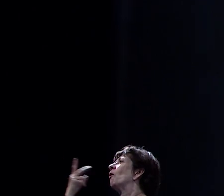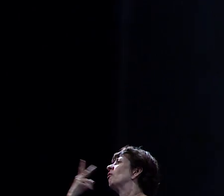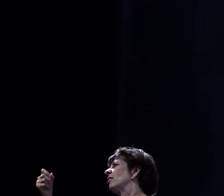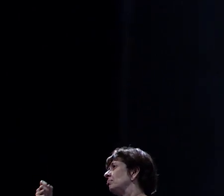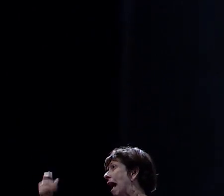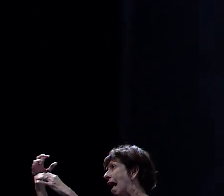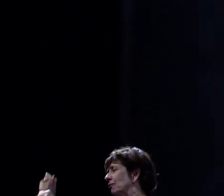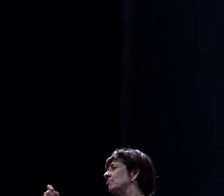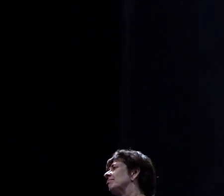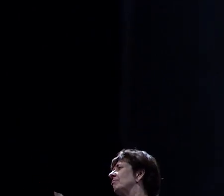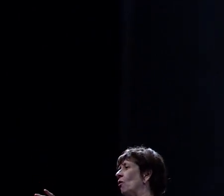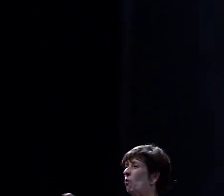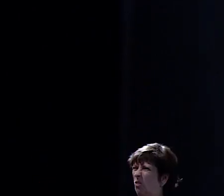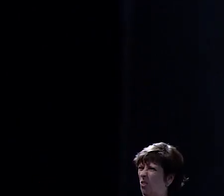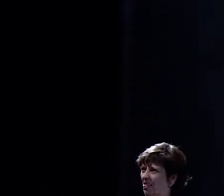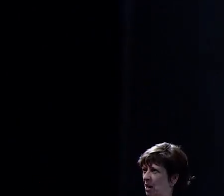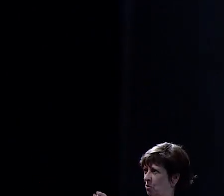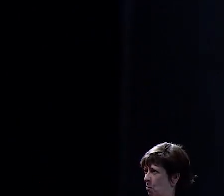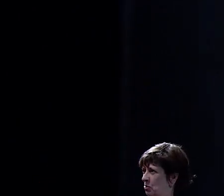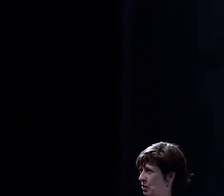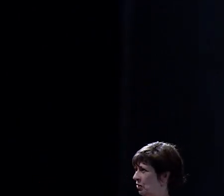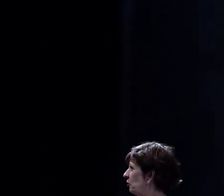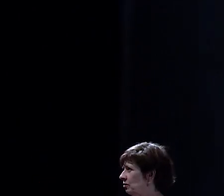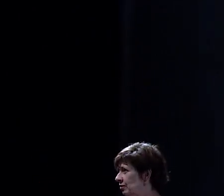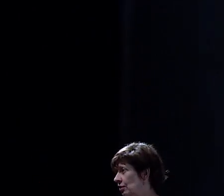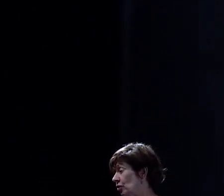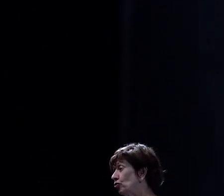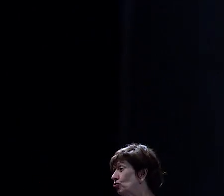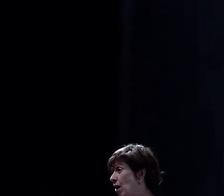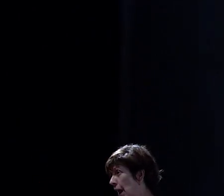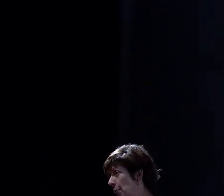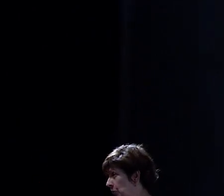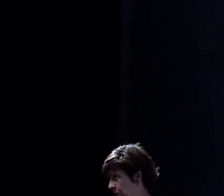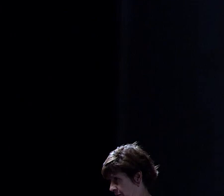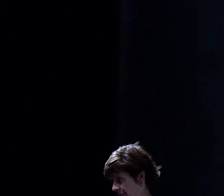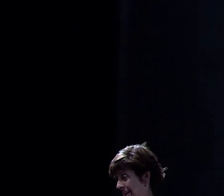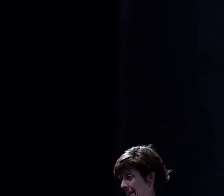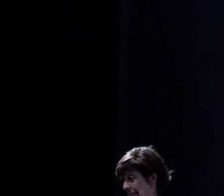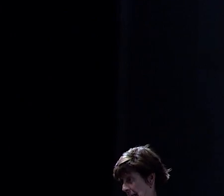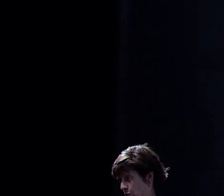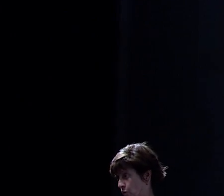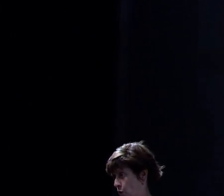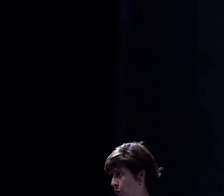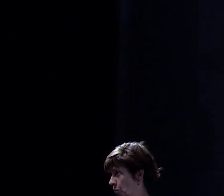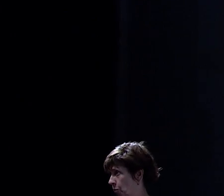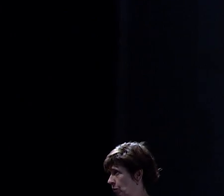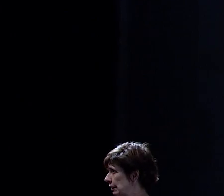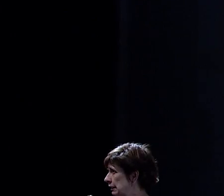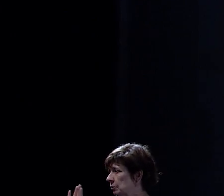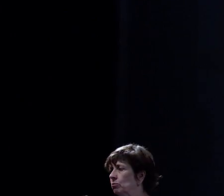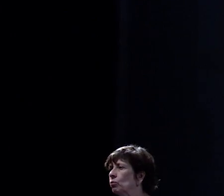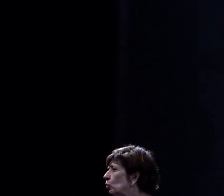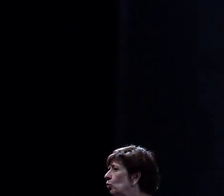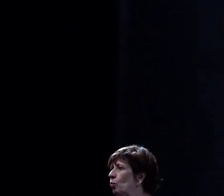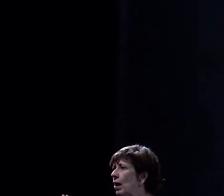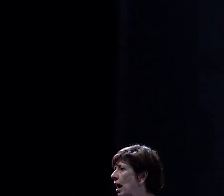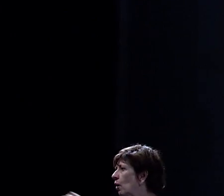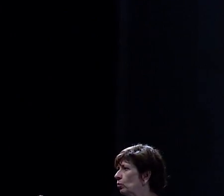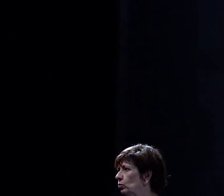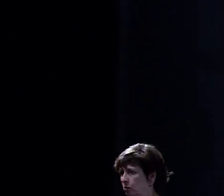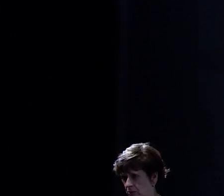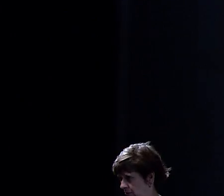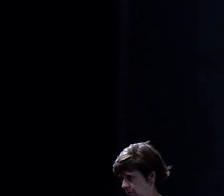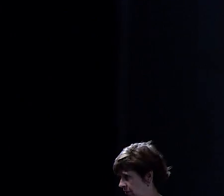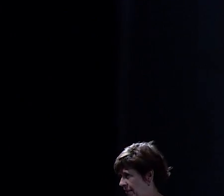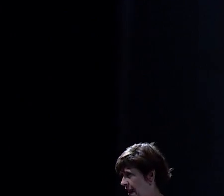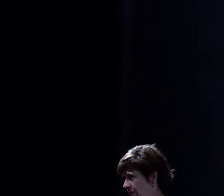on. Oh, the next room is really cool. Instead, with Trapped, the idea was to put them in a room with no obvious way out. And they would have to